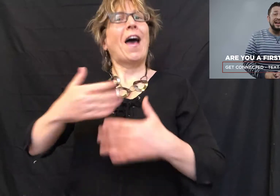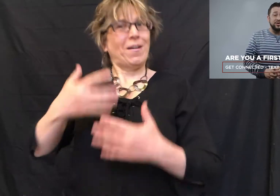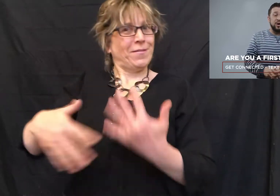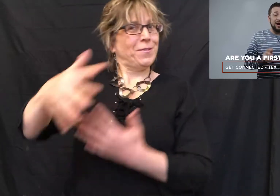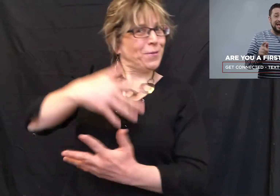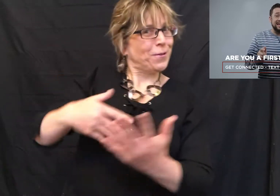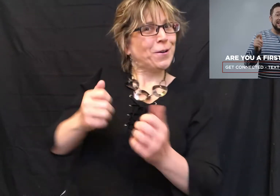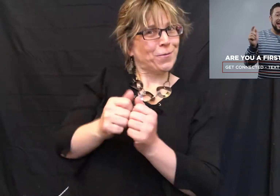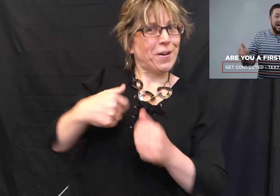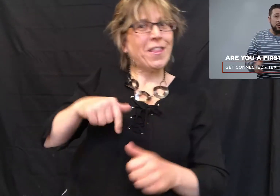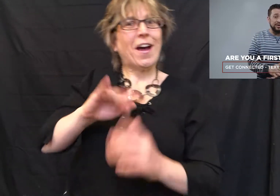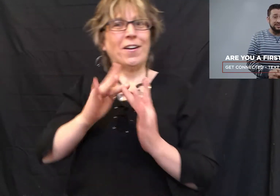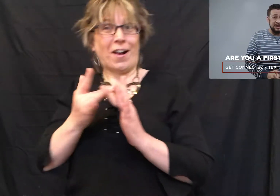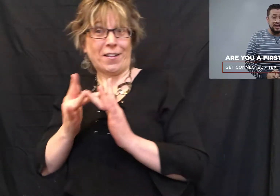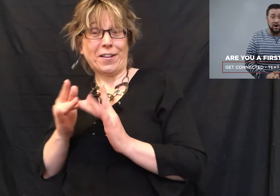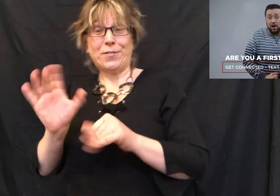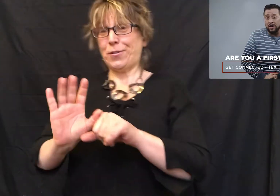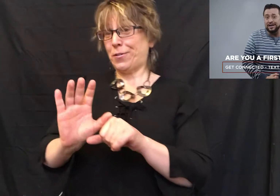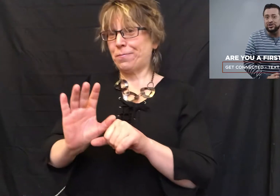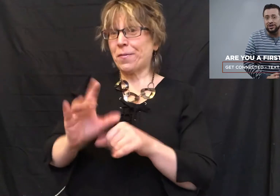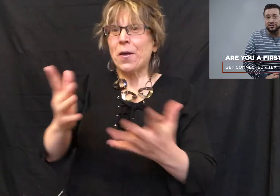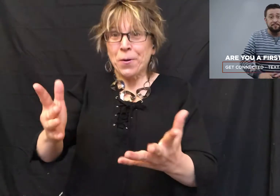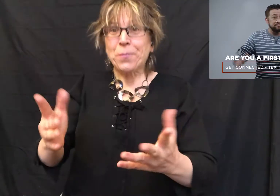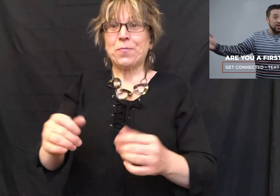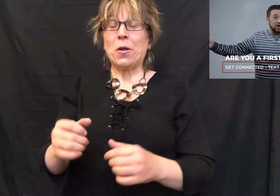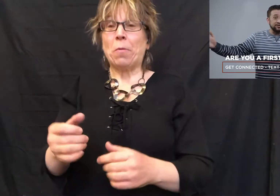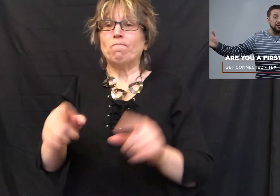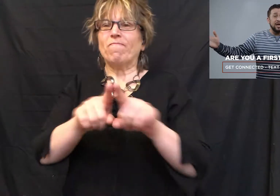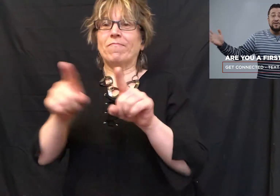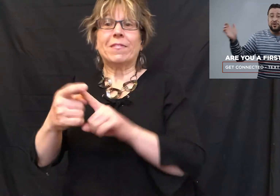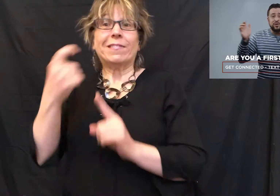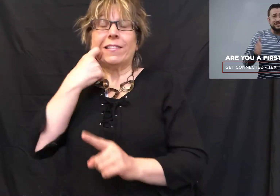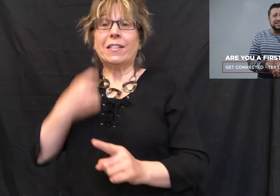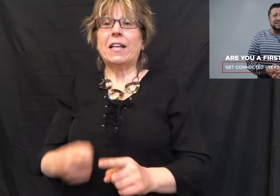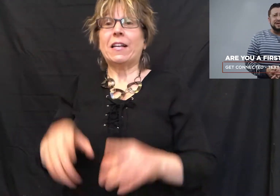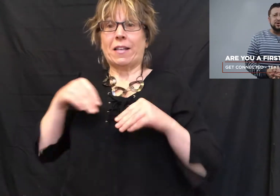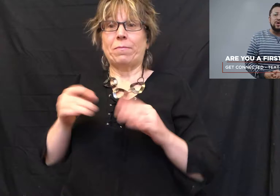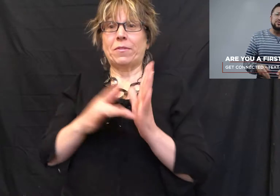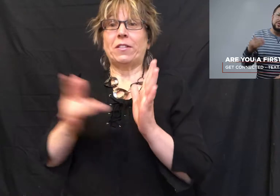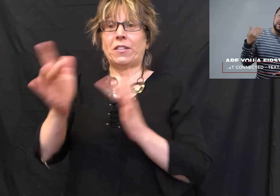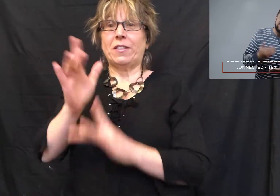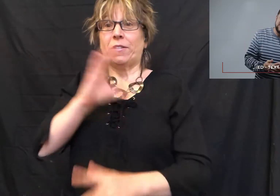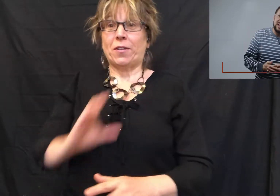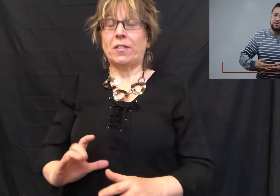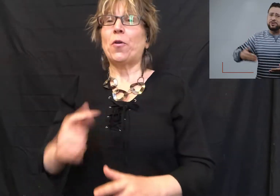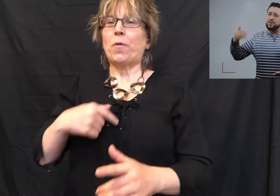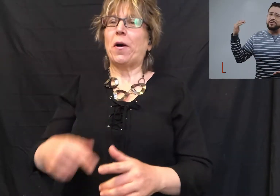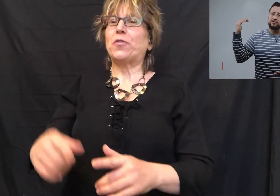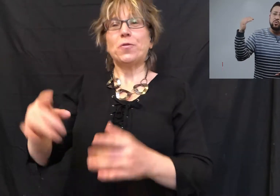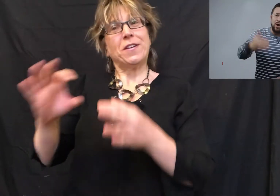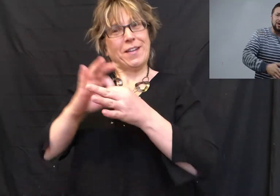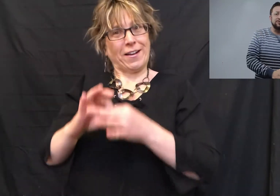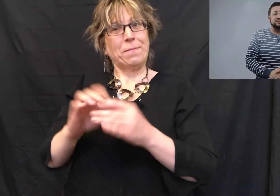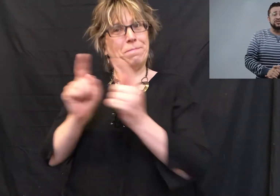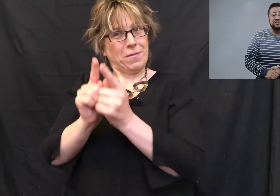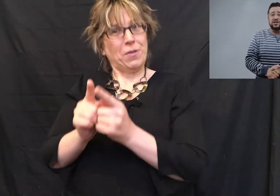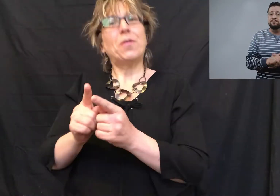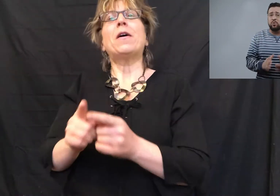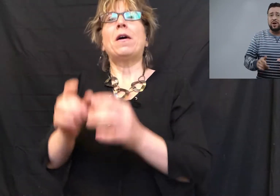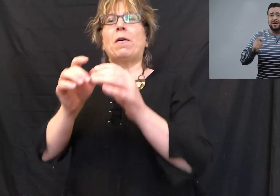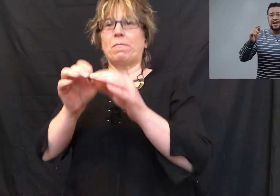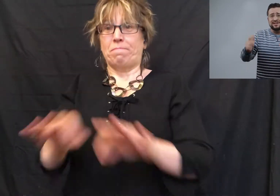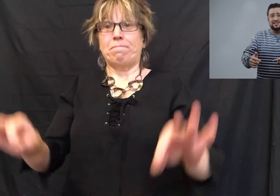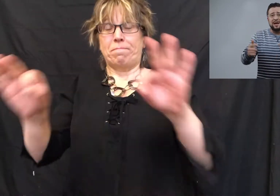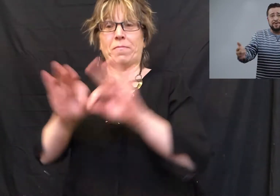So glad you are hanging out with us in our online church. Also, if you've recently accepted Christ, we would love to connect with you. We'd love to walk with you. Such